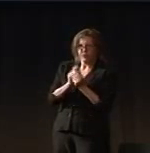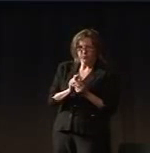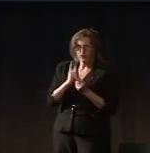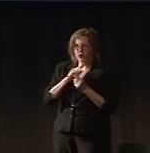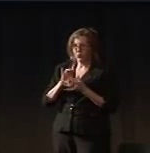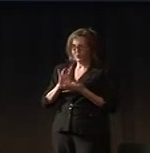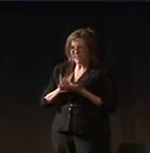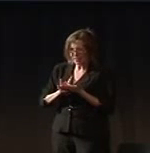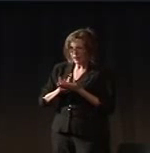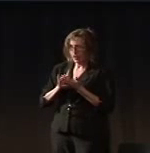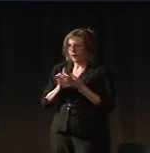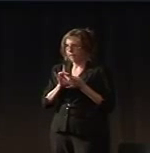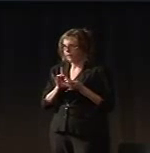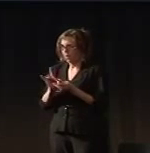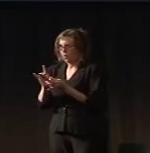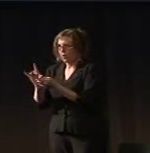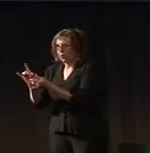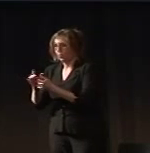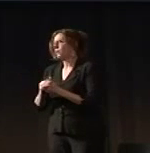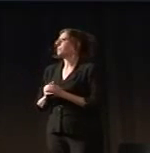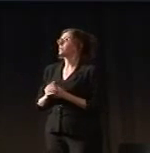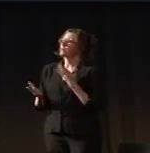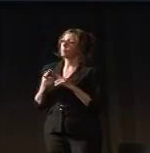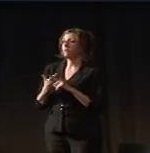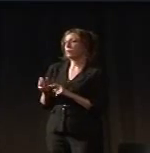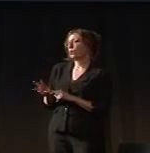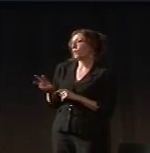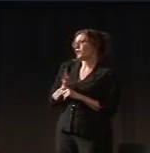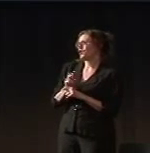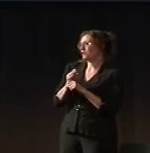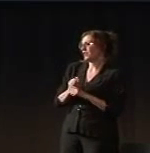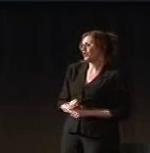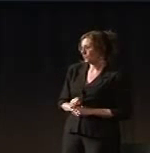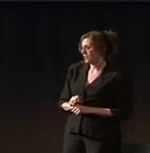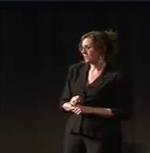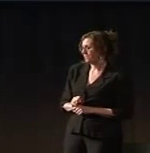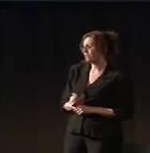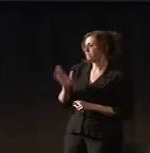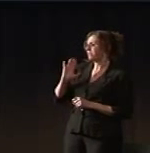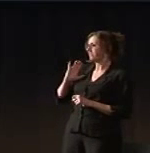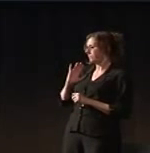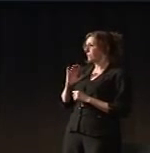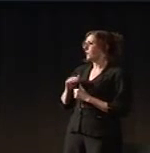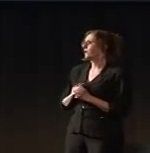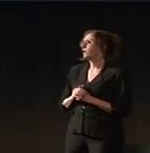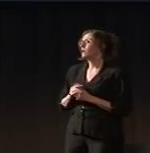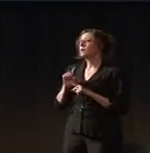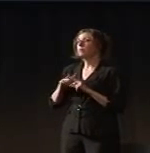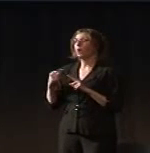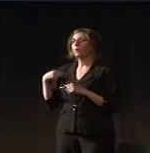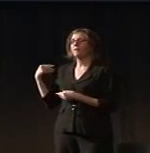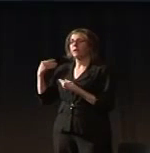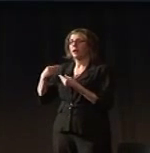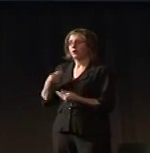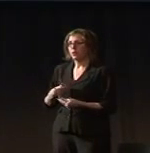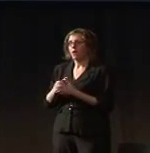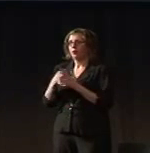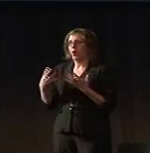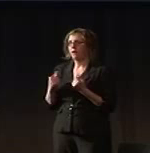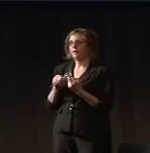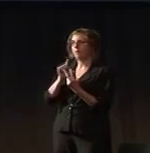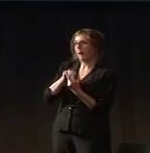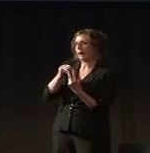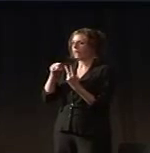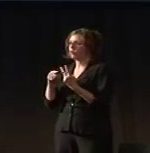this inheritance from at least a strong Western tradition dating at least back to the Enlightenment, an inheritance of a series of binaries, of